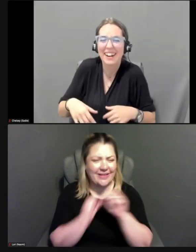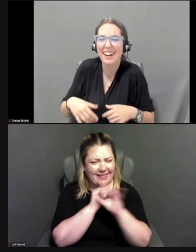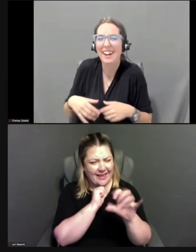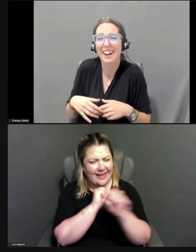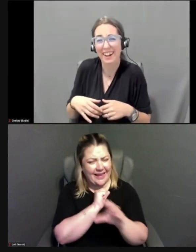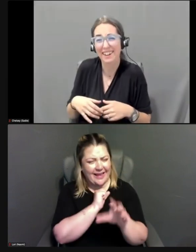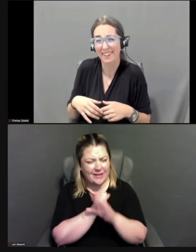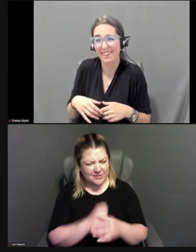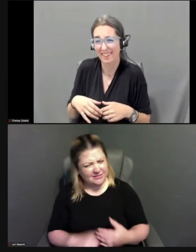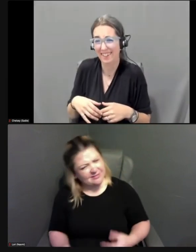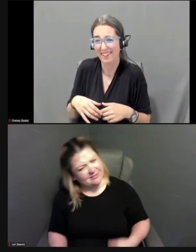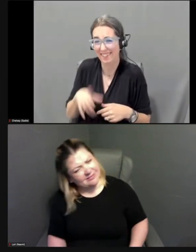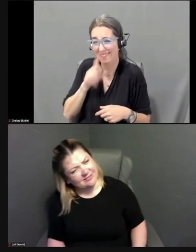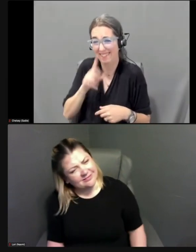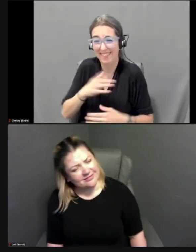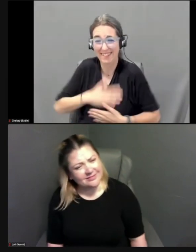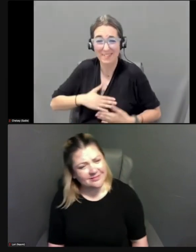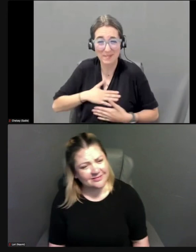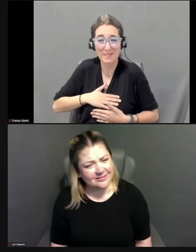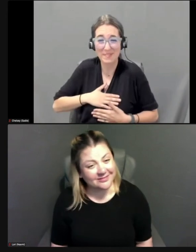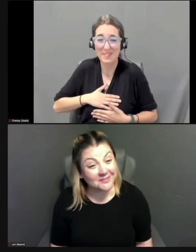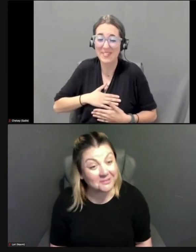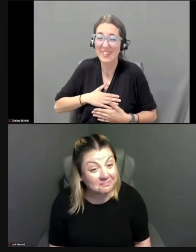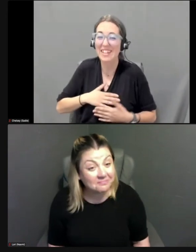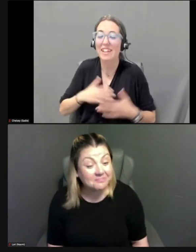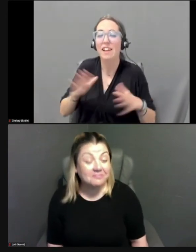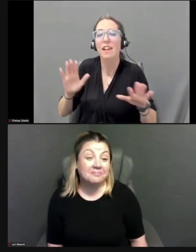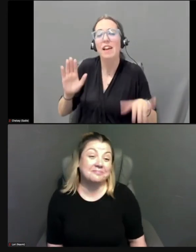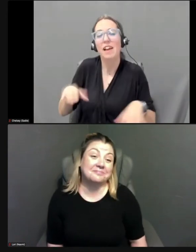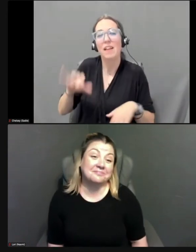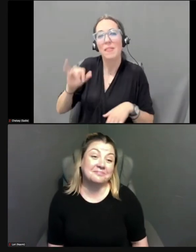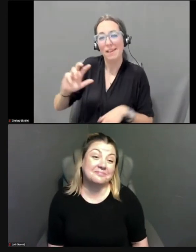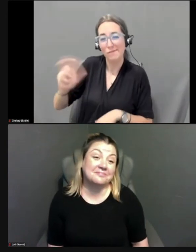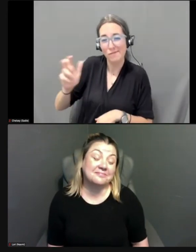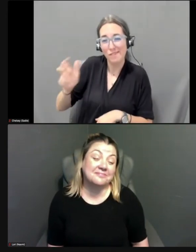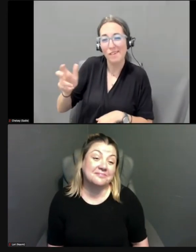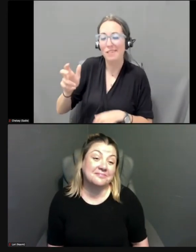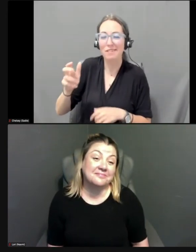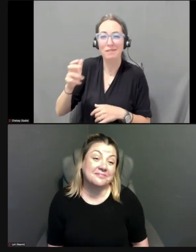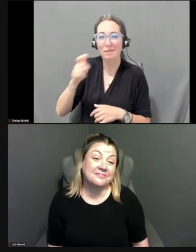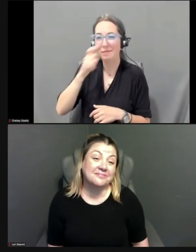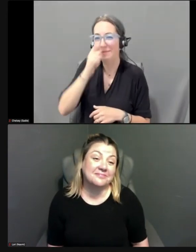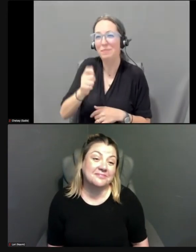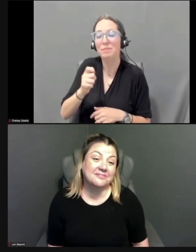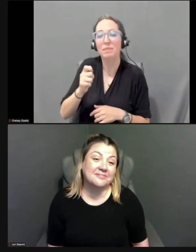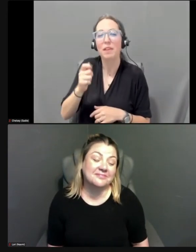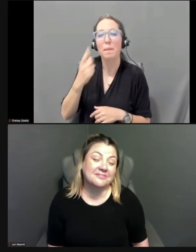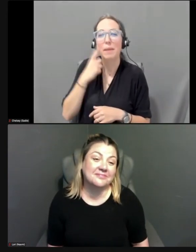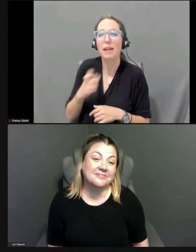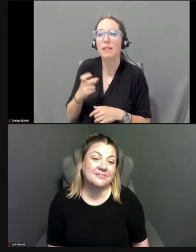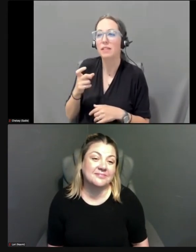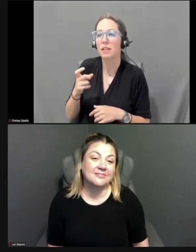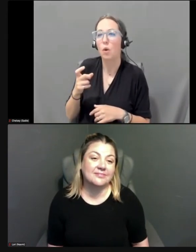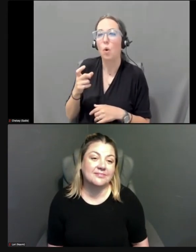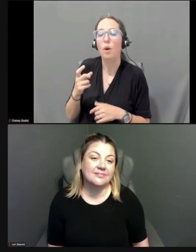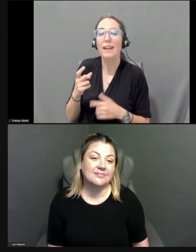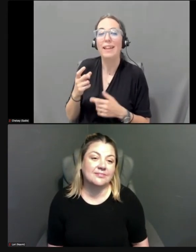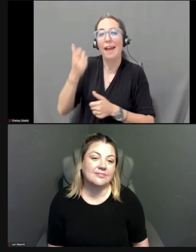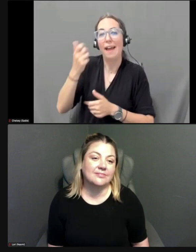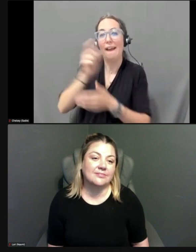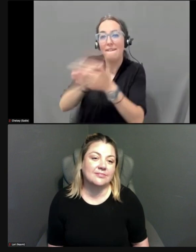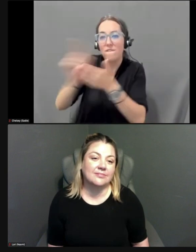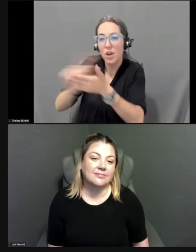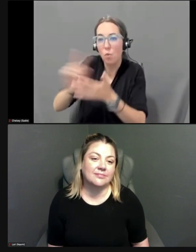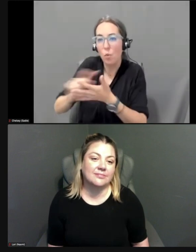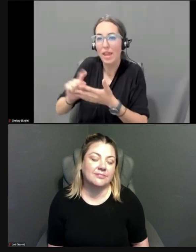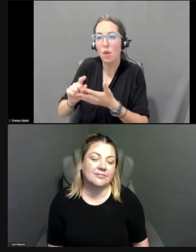good. And the crazy thing about Discovery Plus is on these new shows, they release one episode a week, so you can't just binge it.